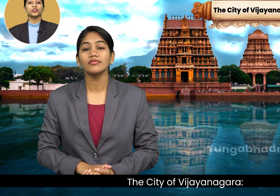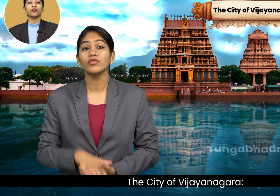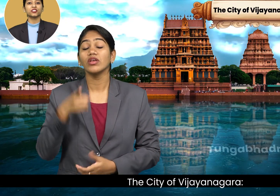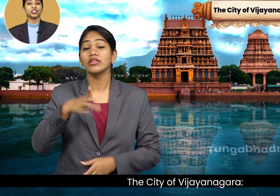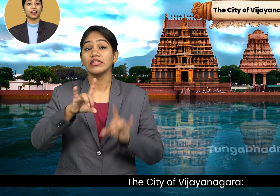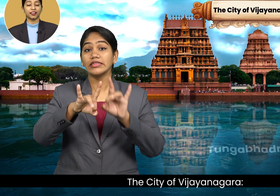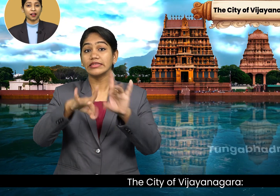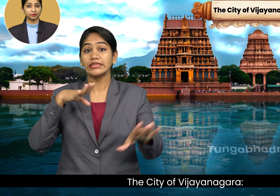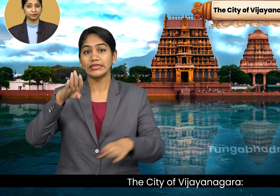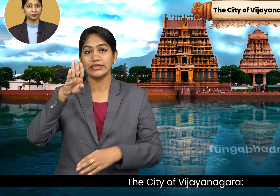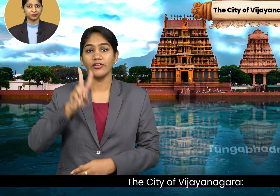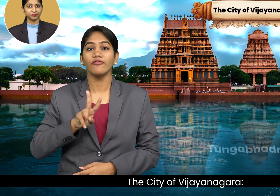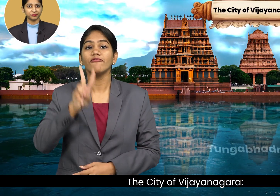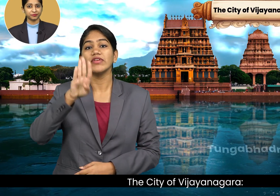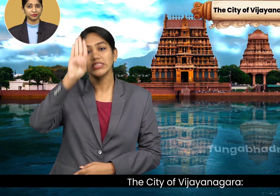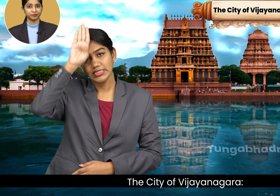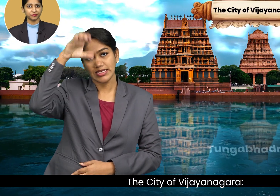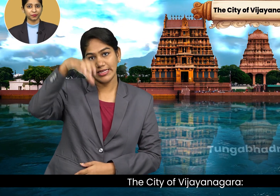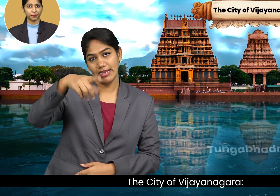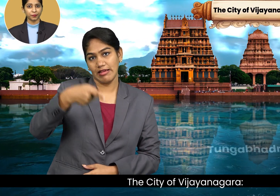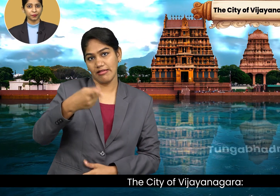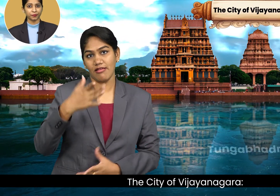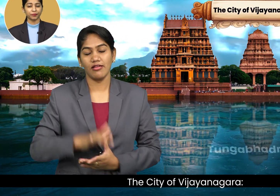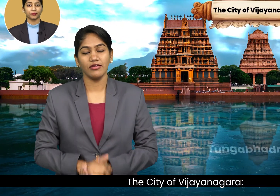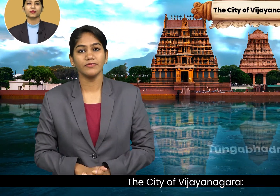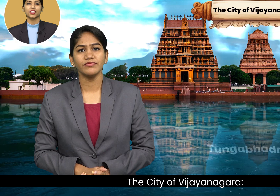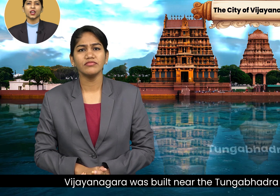The city of Vijayanagara.